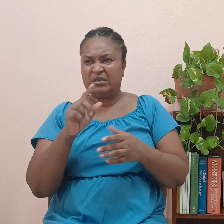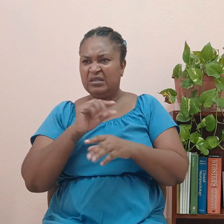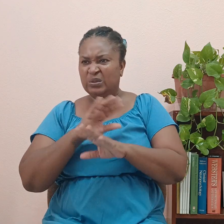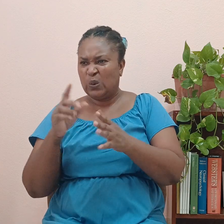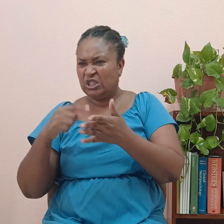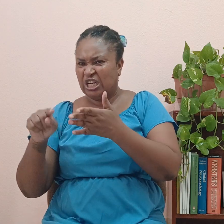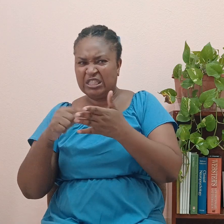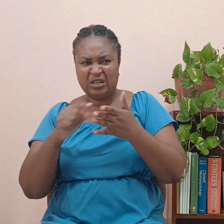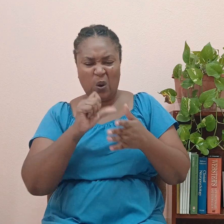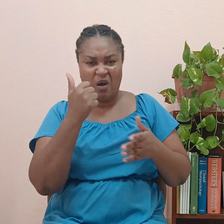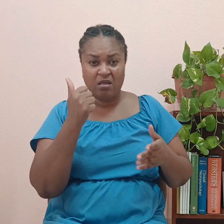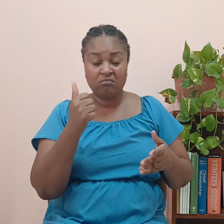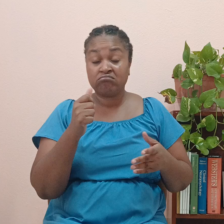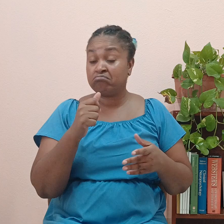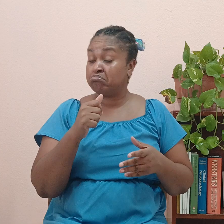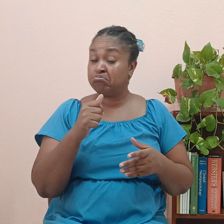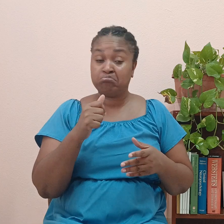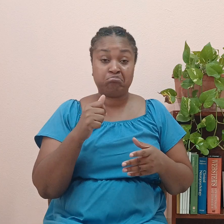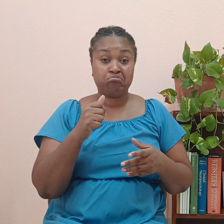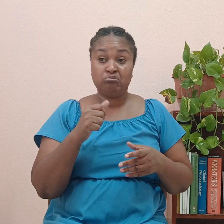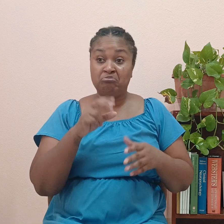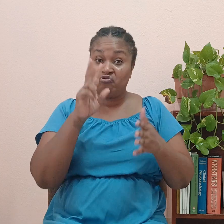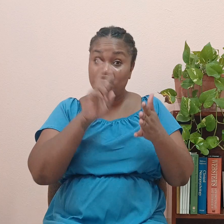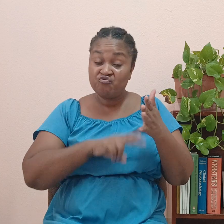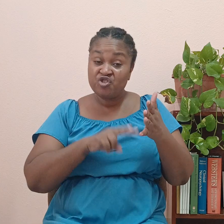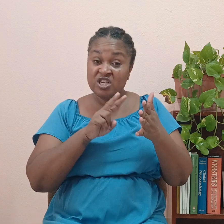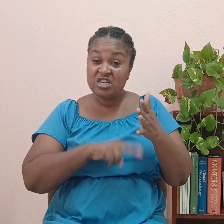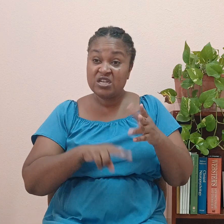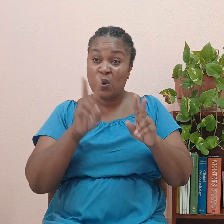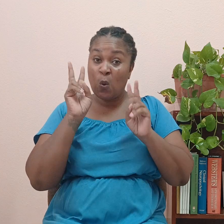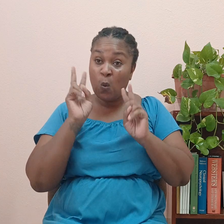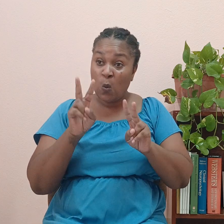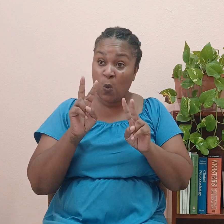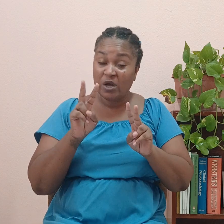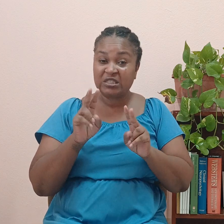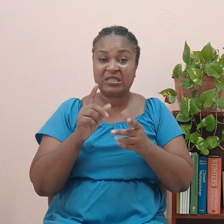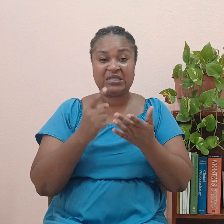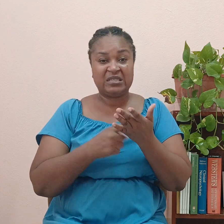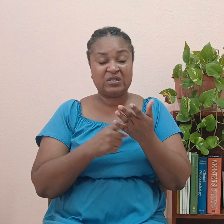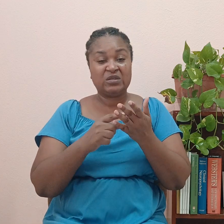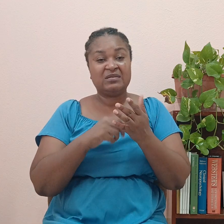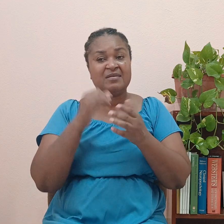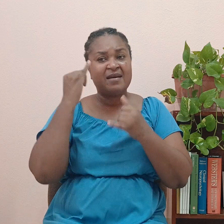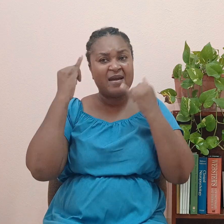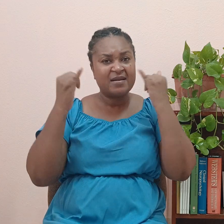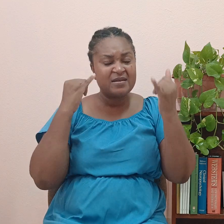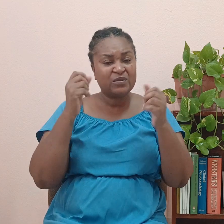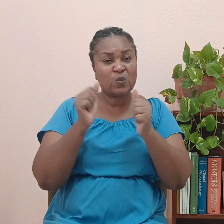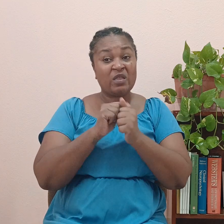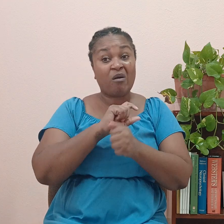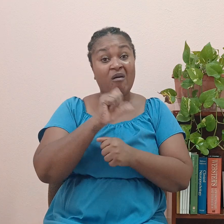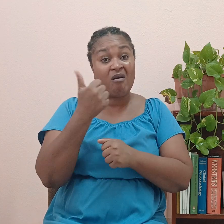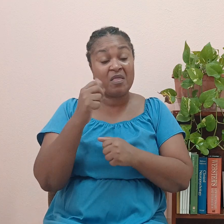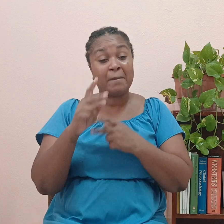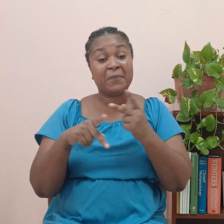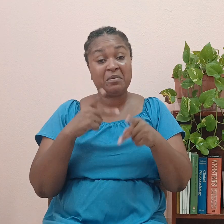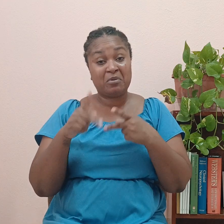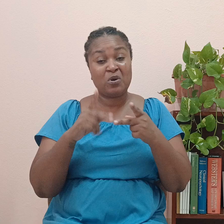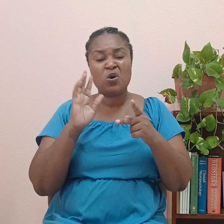Reading, watching, and discussing ideas with other people will build